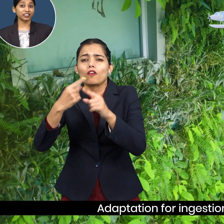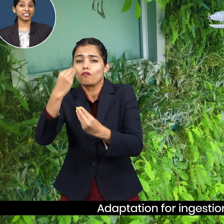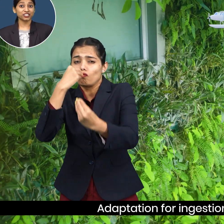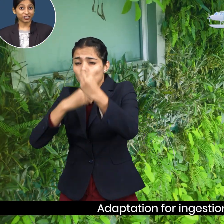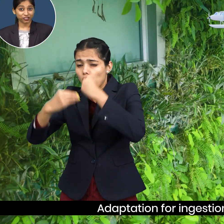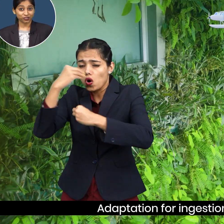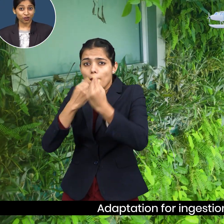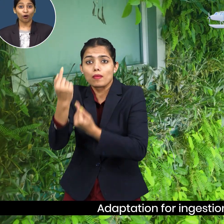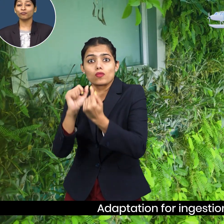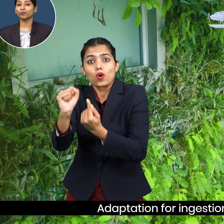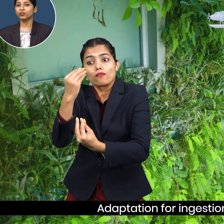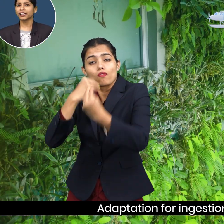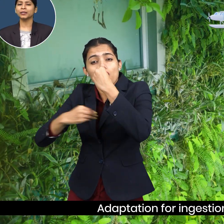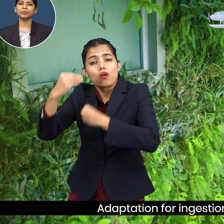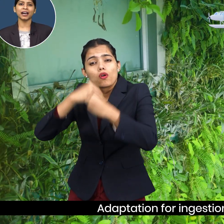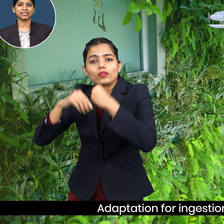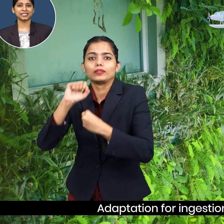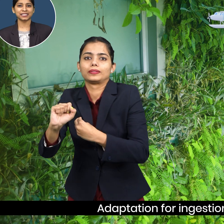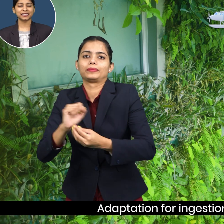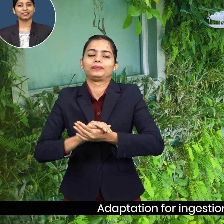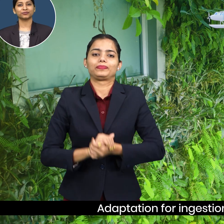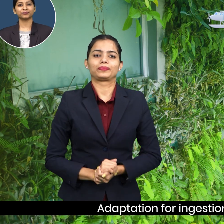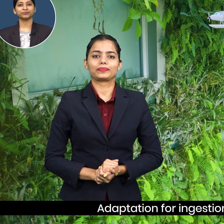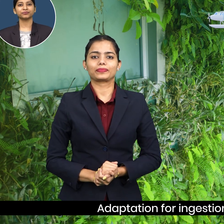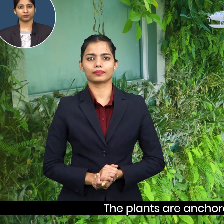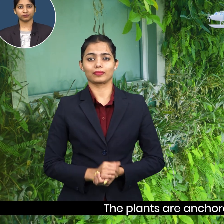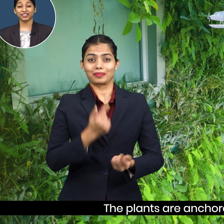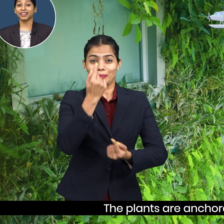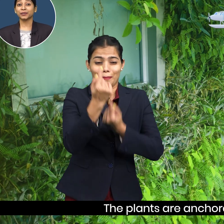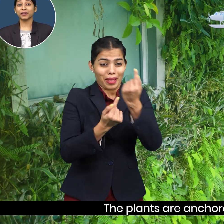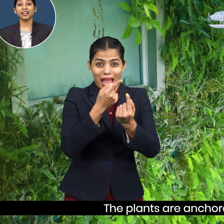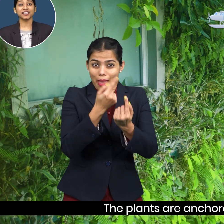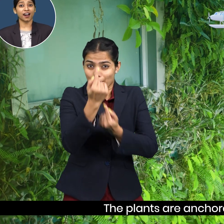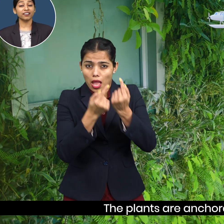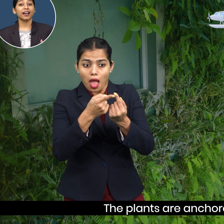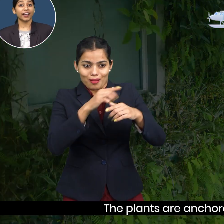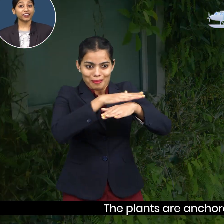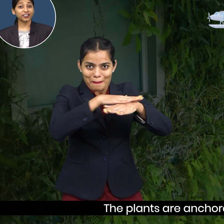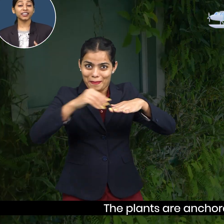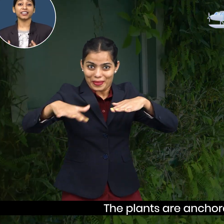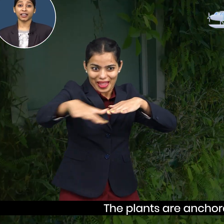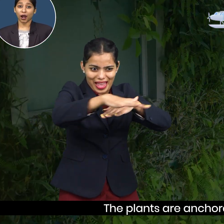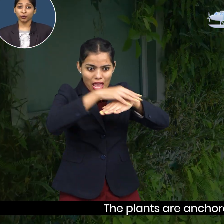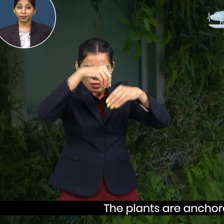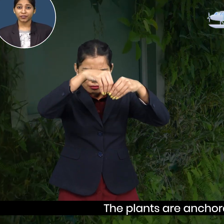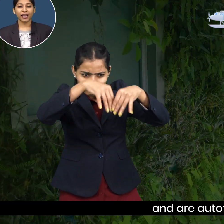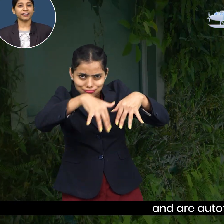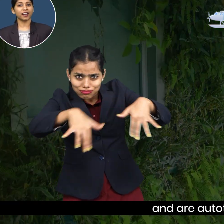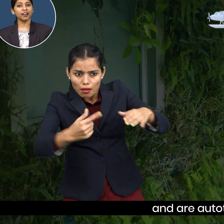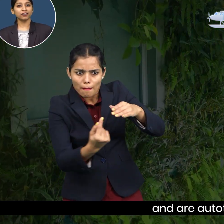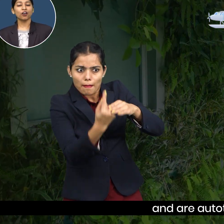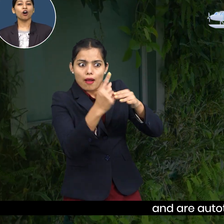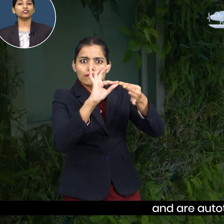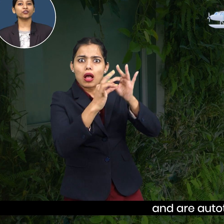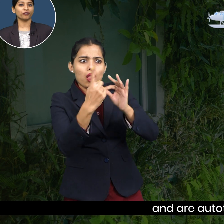Adaptation for ingestion of food in plants. The plants are anchored in the ground and